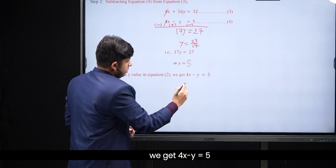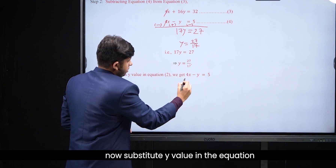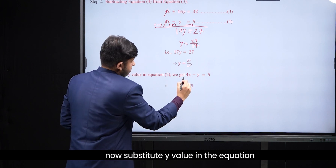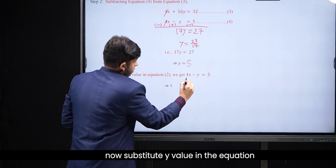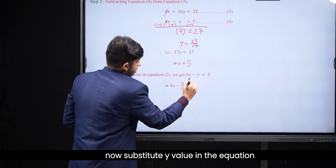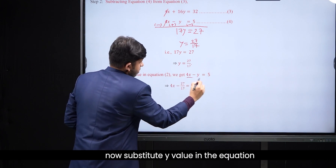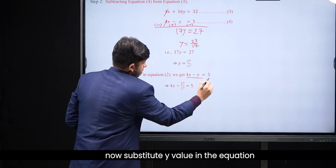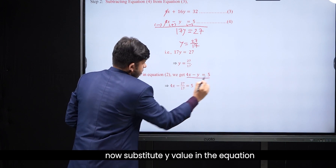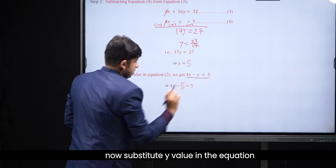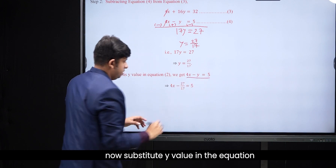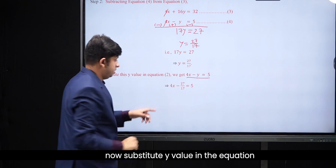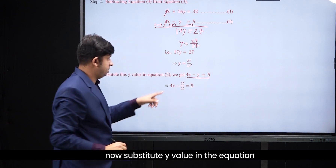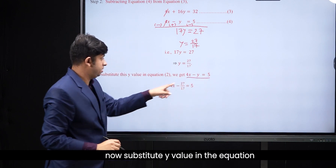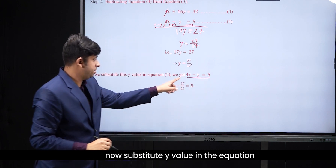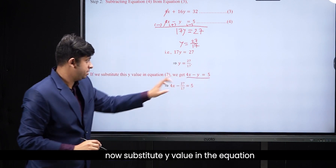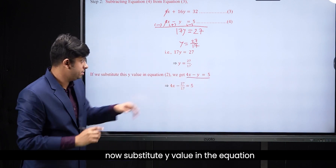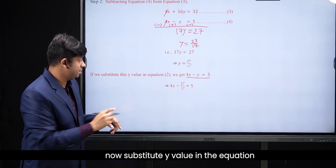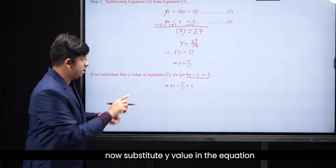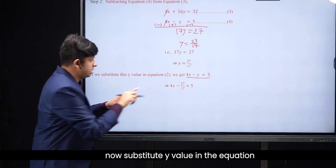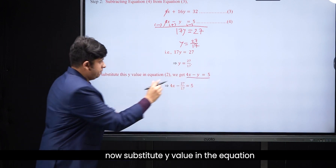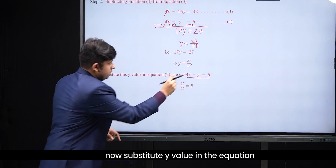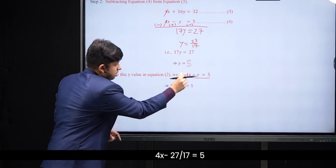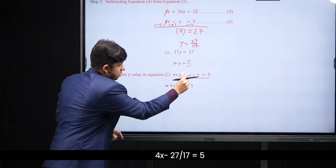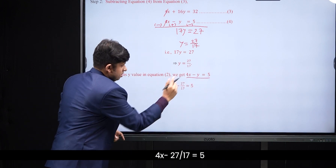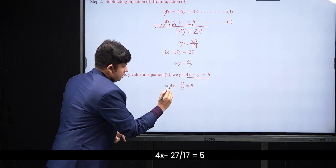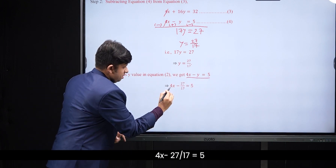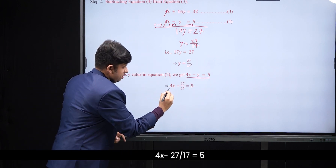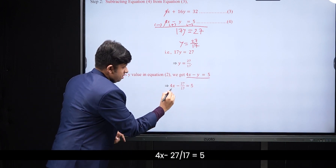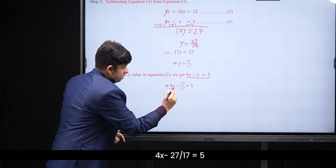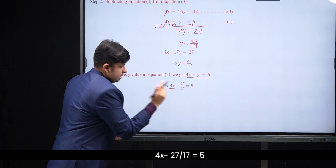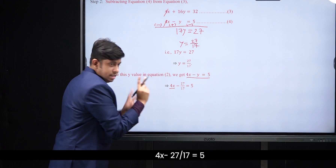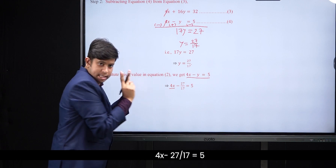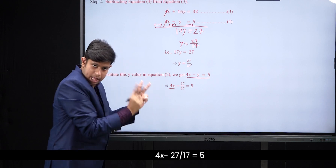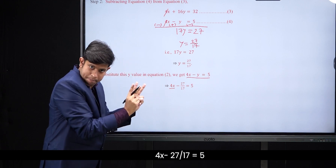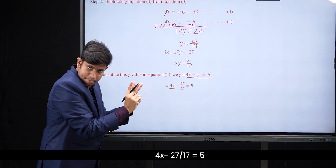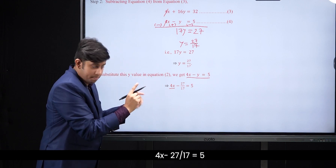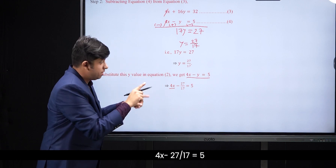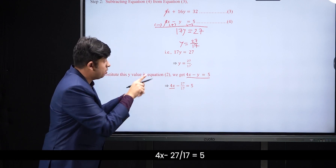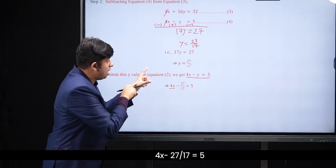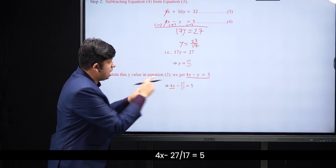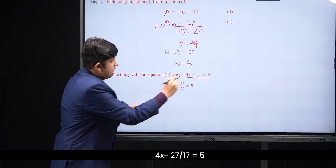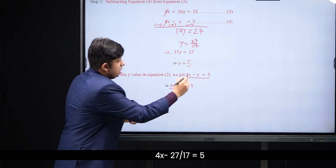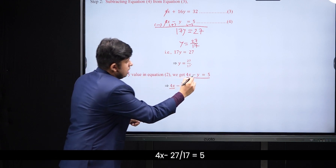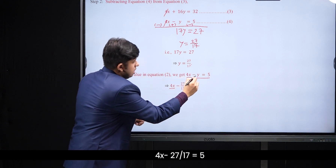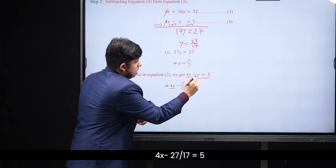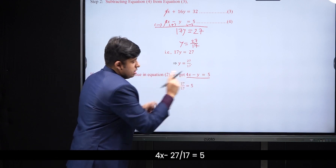Now substitute y value in the equation. 4x minus 27 by 17 is equal to 5.